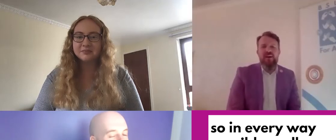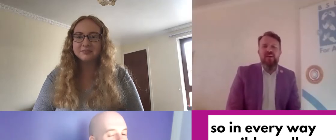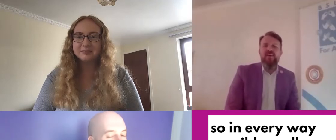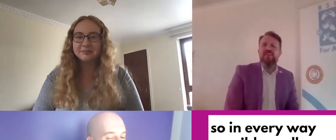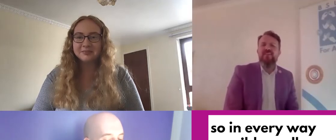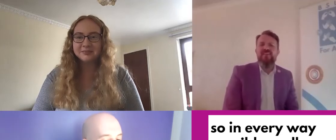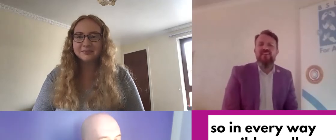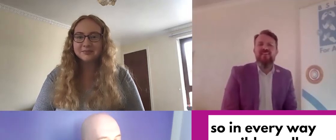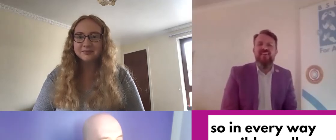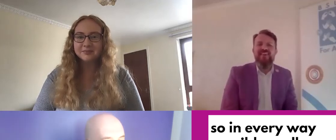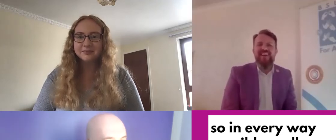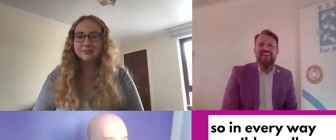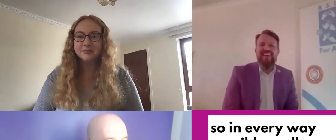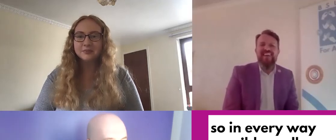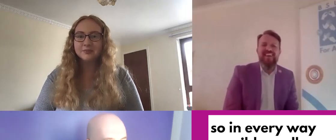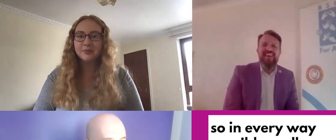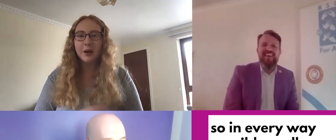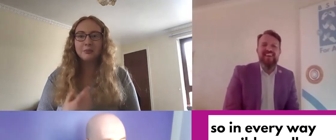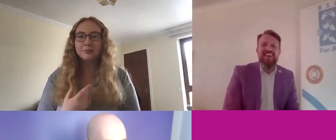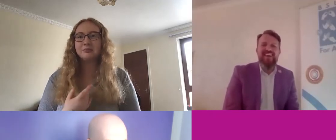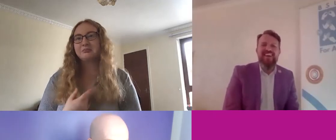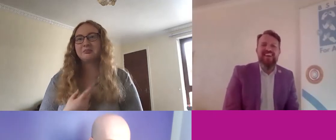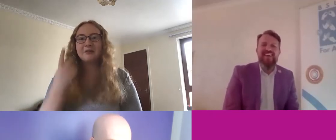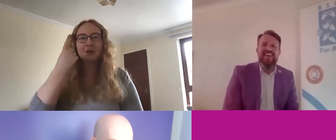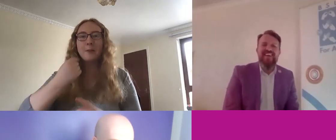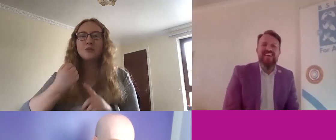And how do you think we could achieve that?